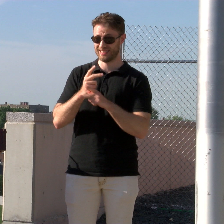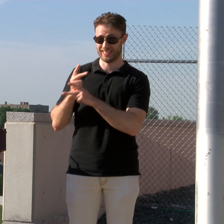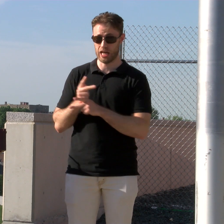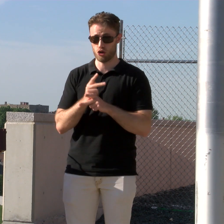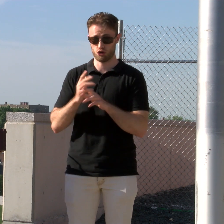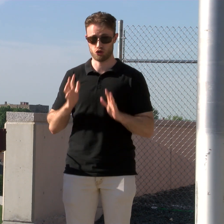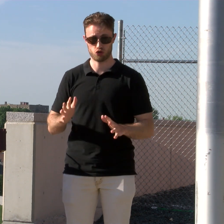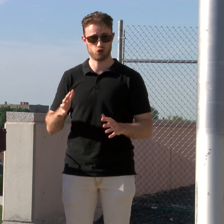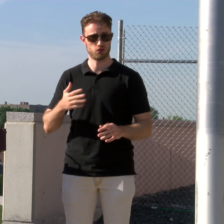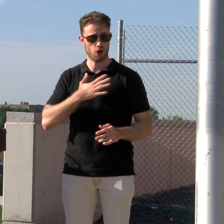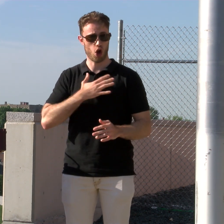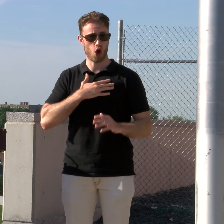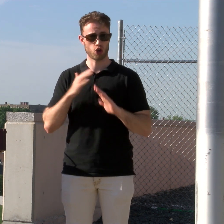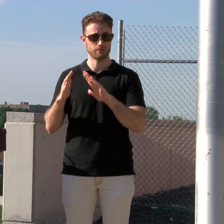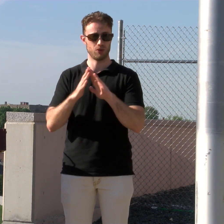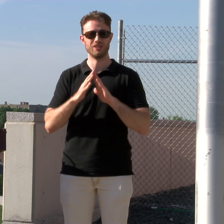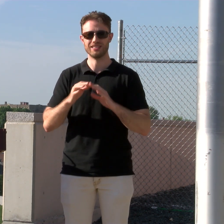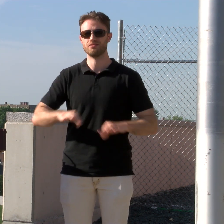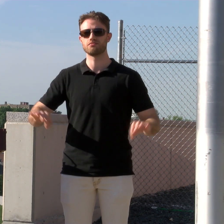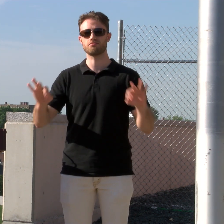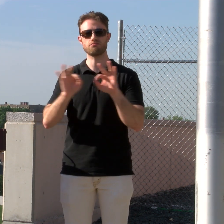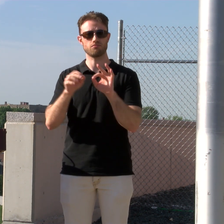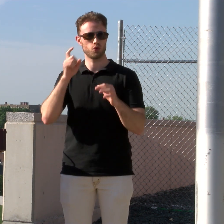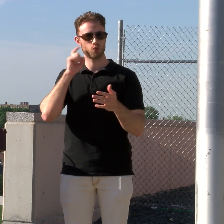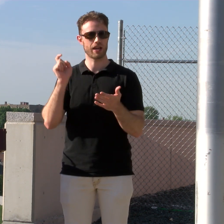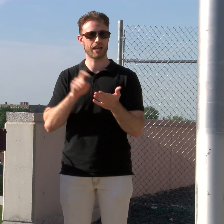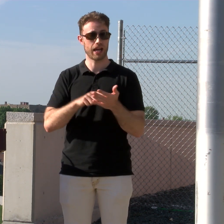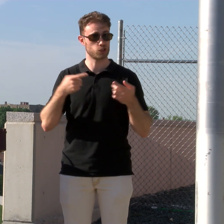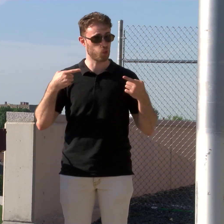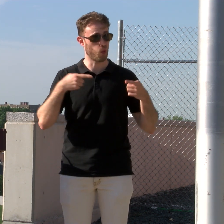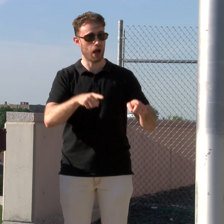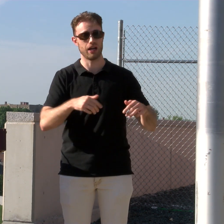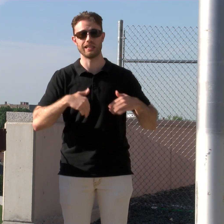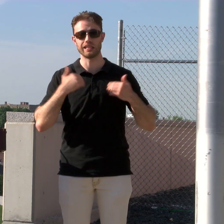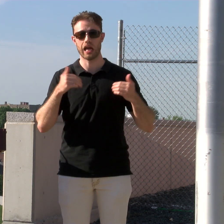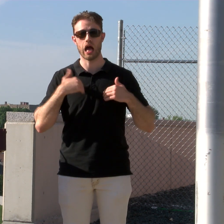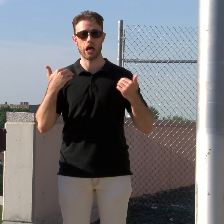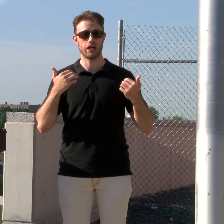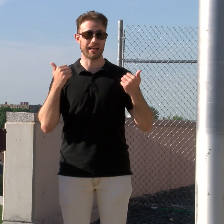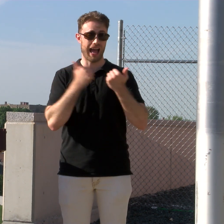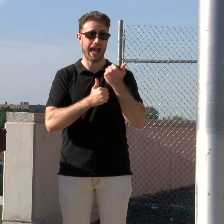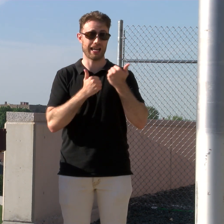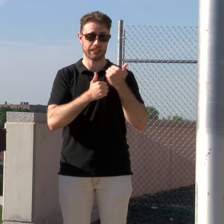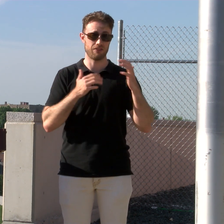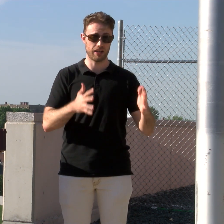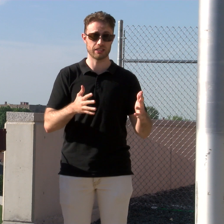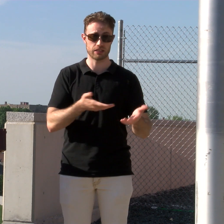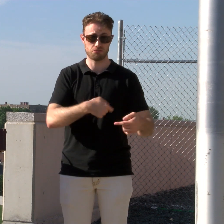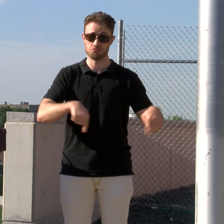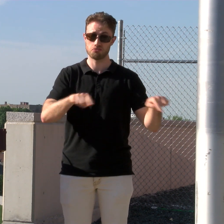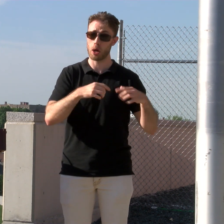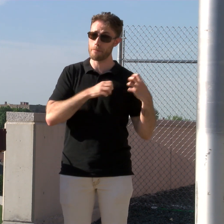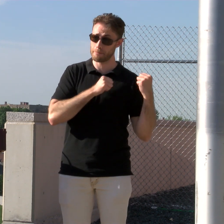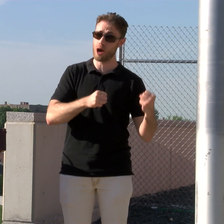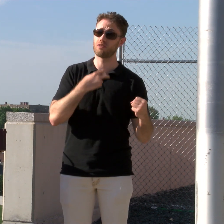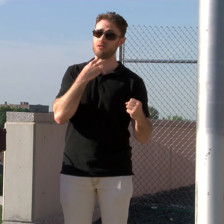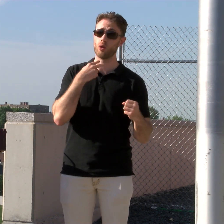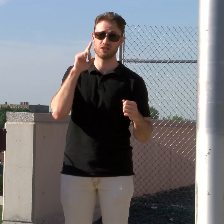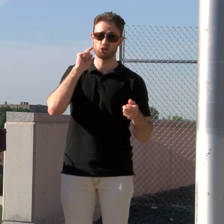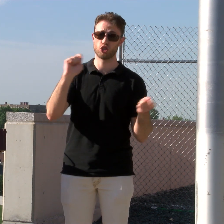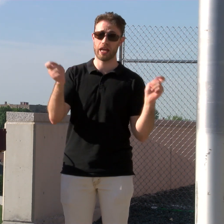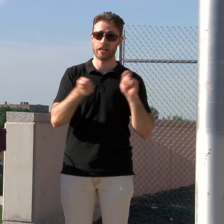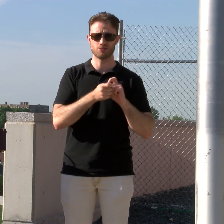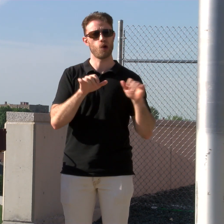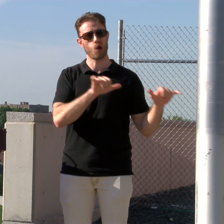community, we must recognize that while young activists are powerful voices of change, it is our